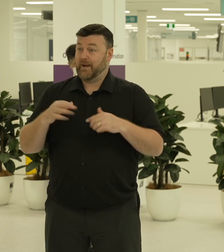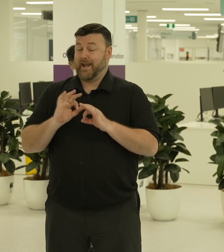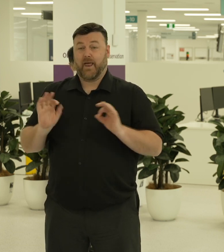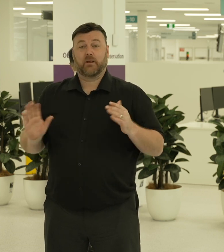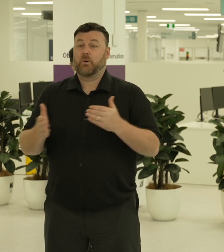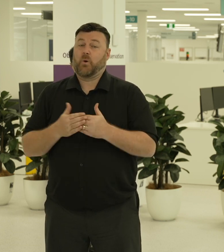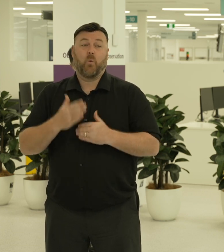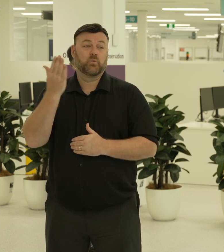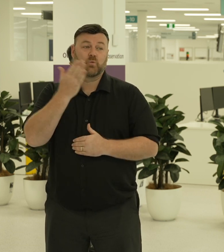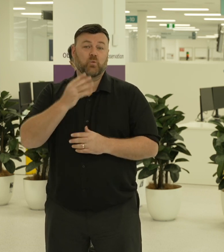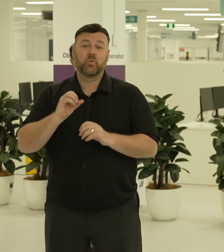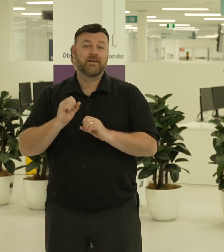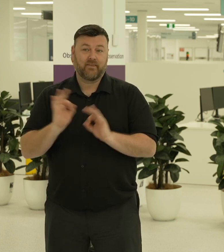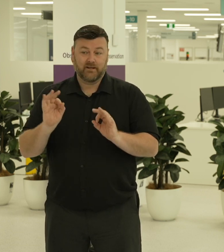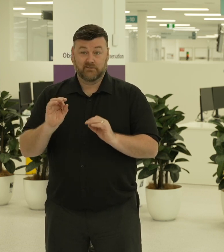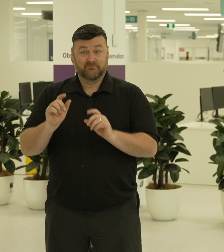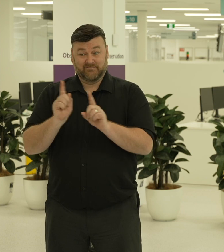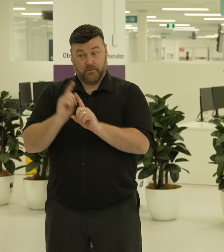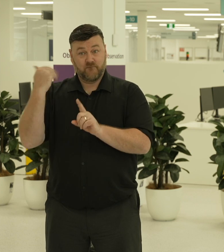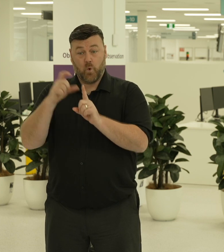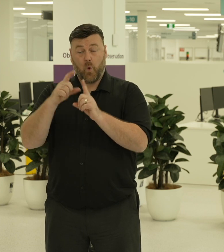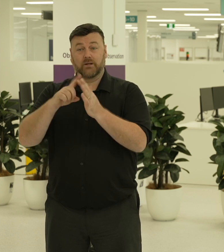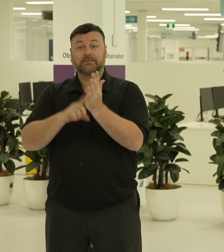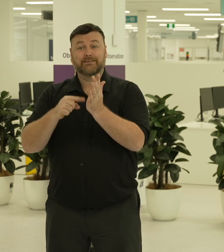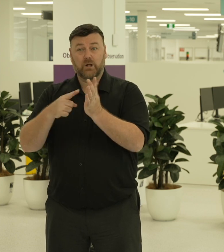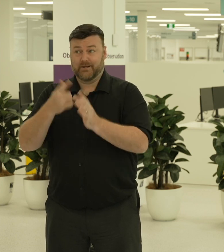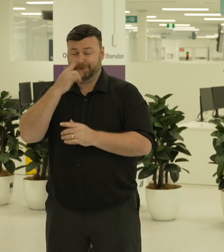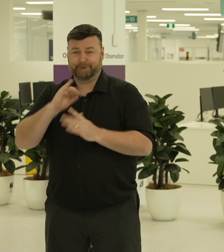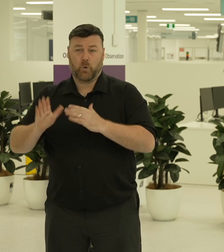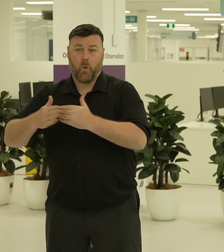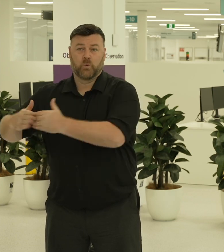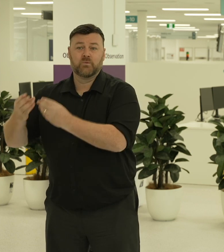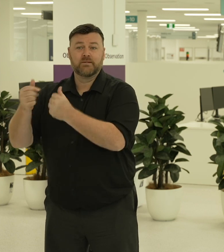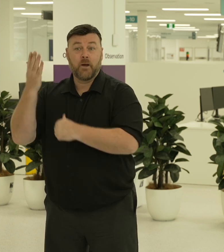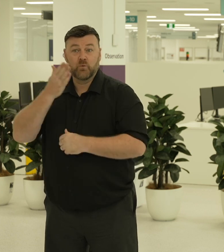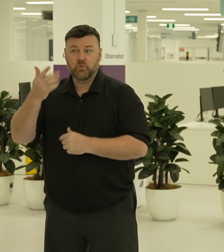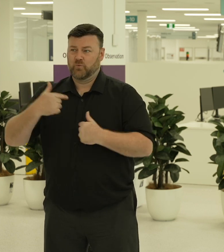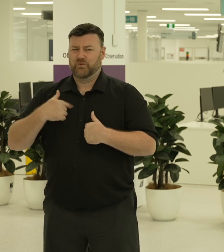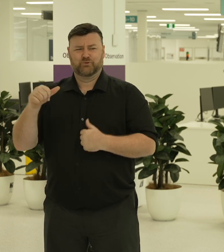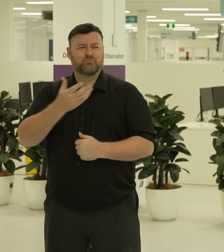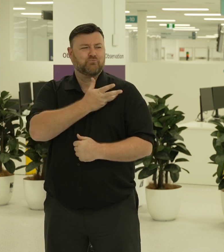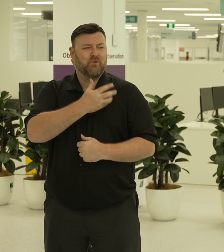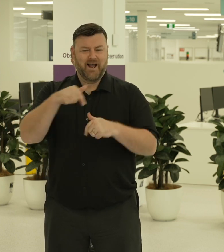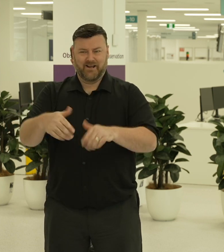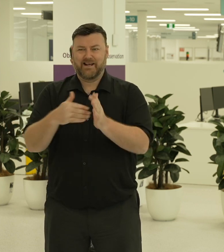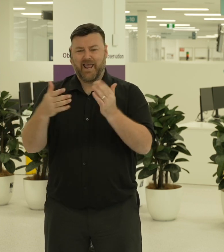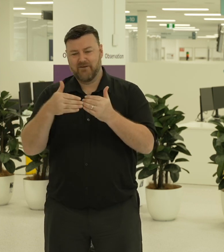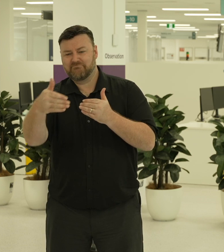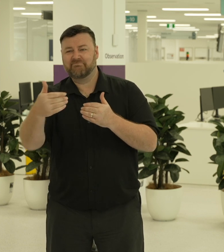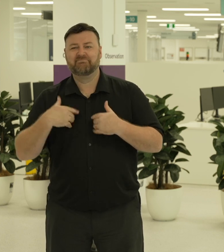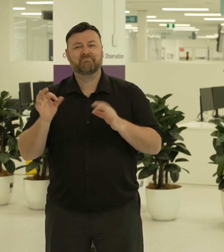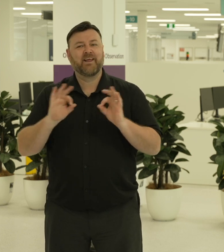certain circumstances post the Delta outbreak last year. We should be very proud of what we've achieved here together as a state, and I'm very confident as we move